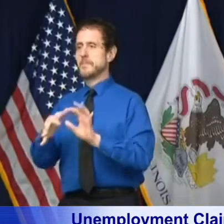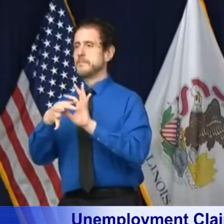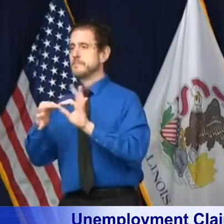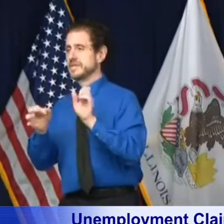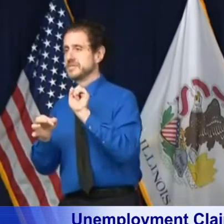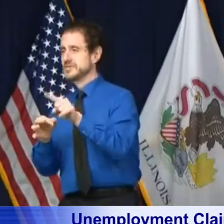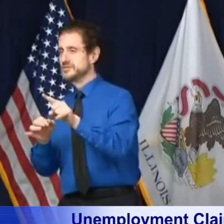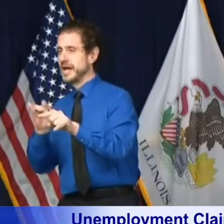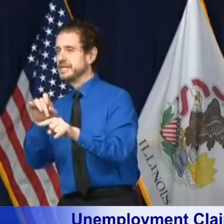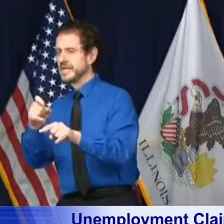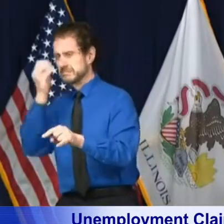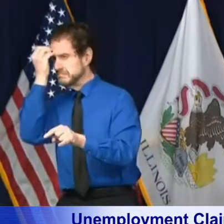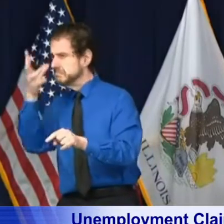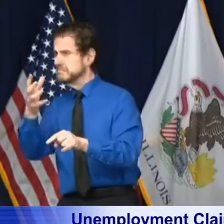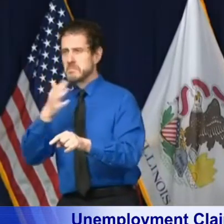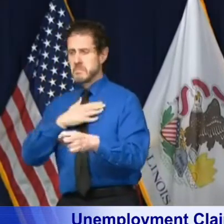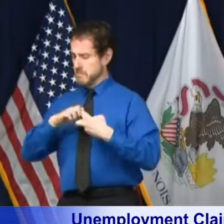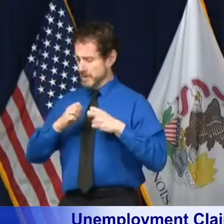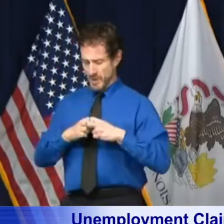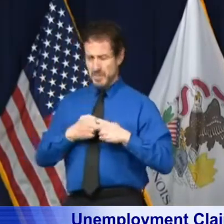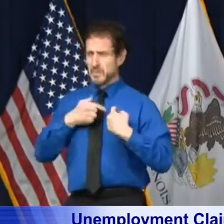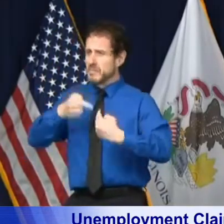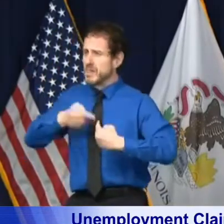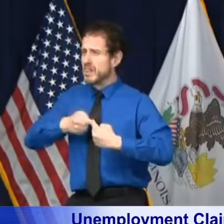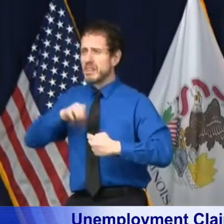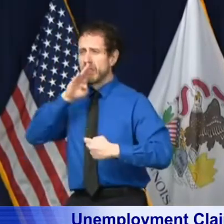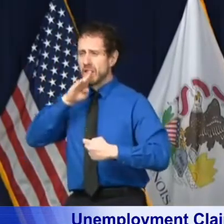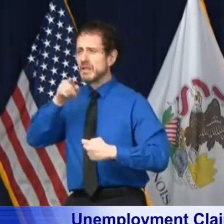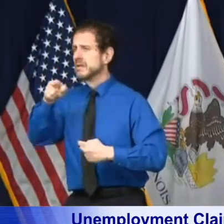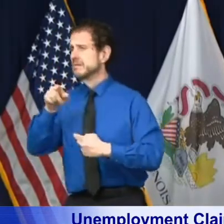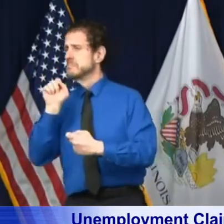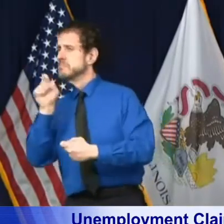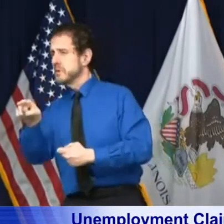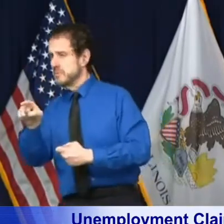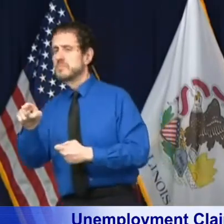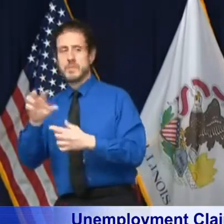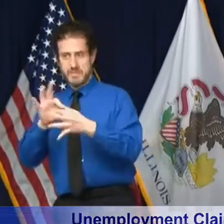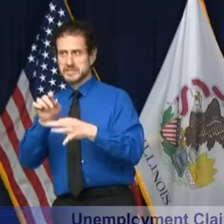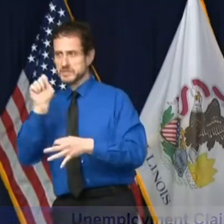to IDES to let them know what your issue is and have somebody get back to you about it.